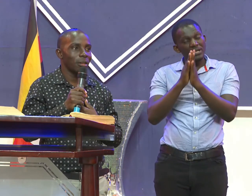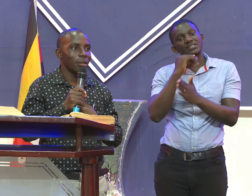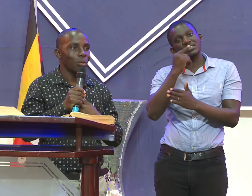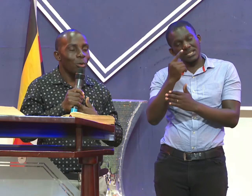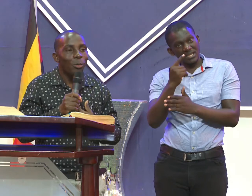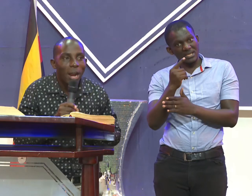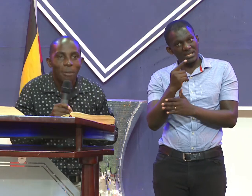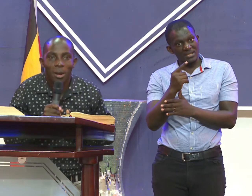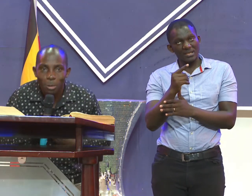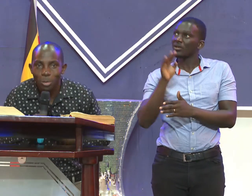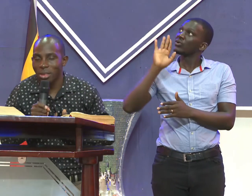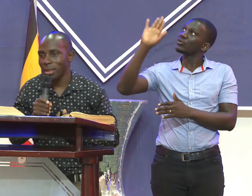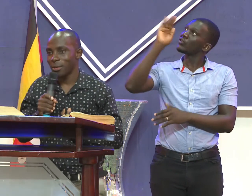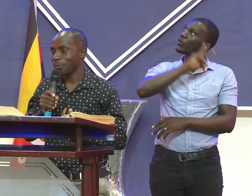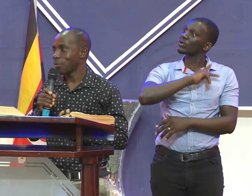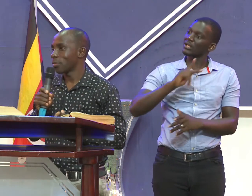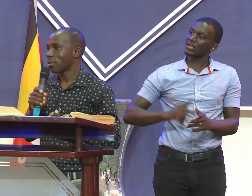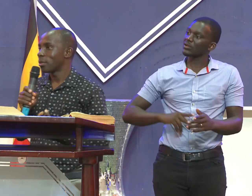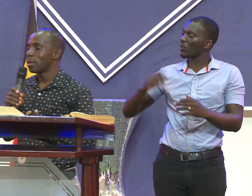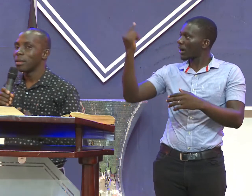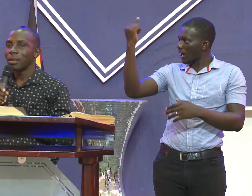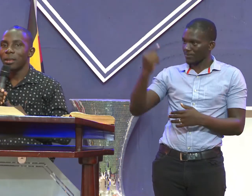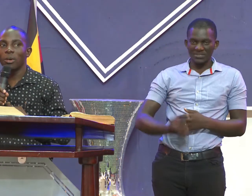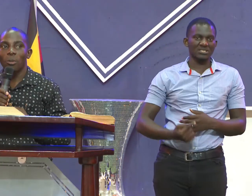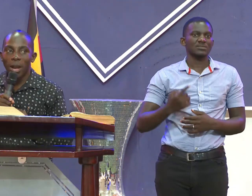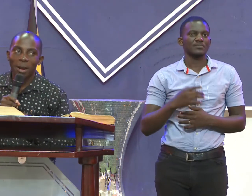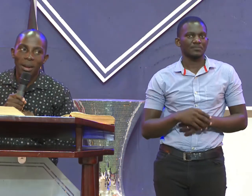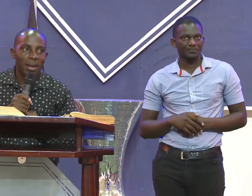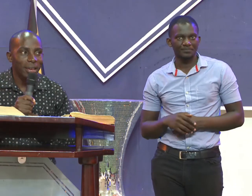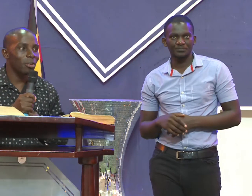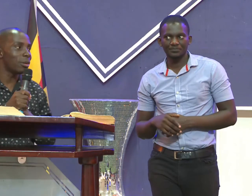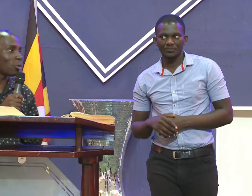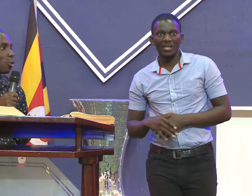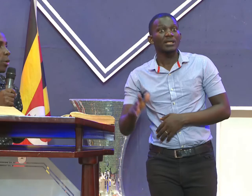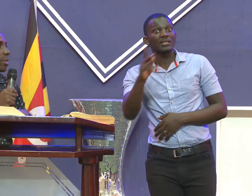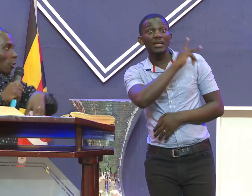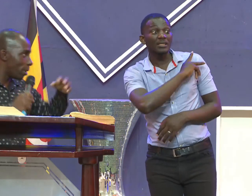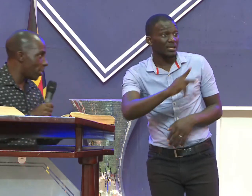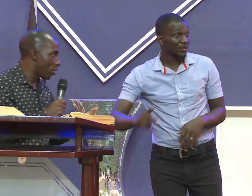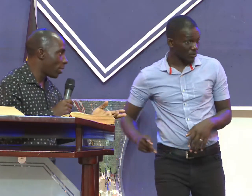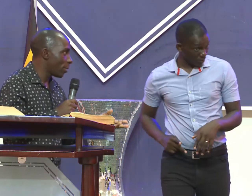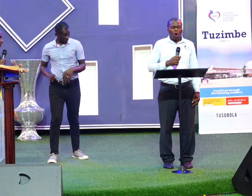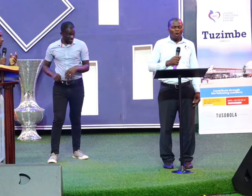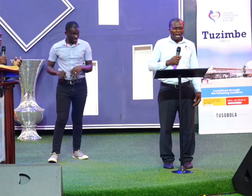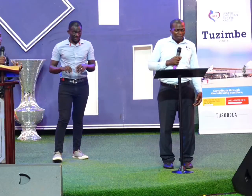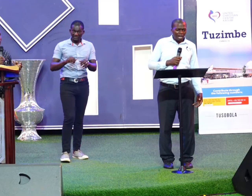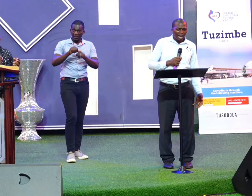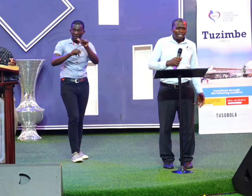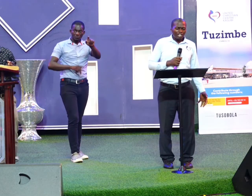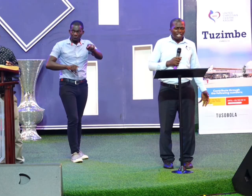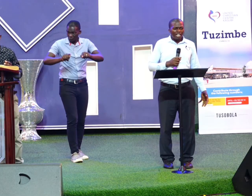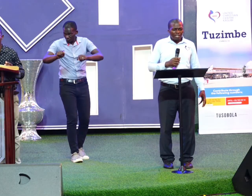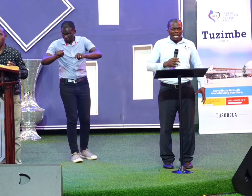praying, says this, your kingdom come. Kingdom is to do with dominion.